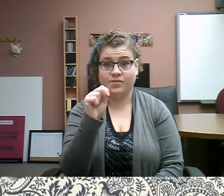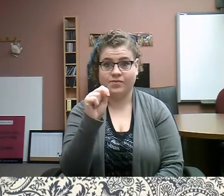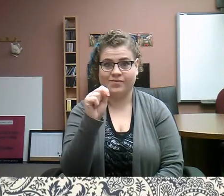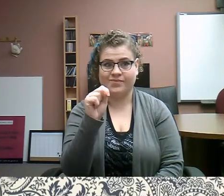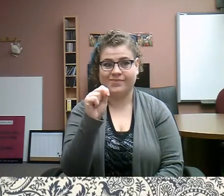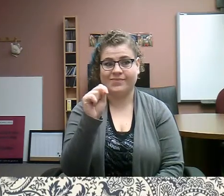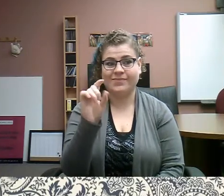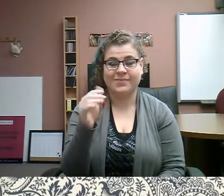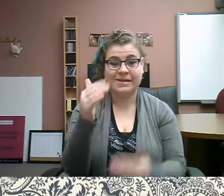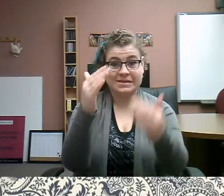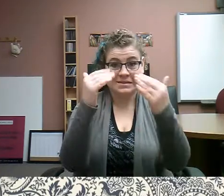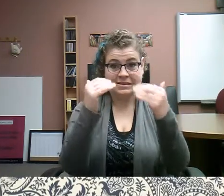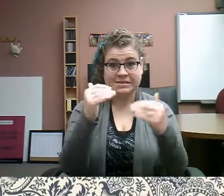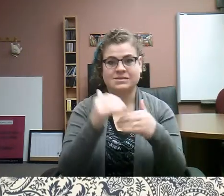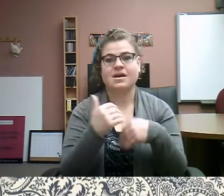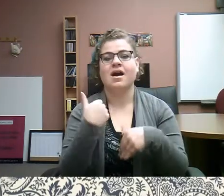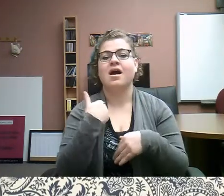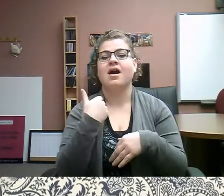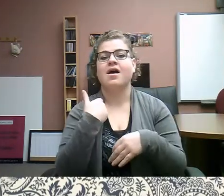So breakfast.